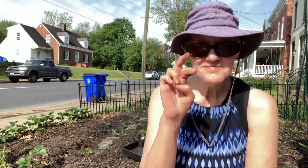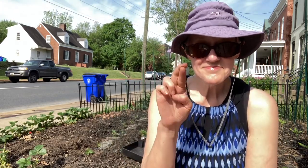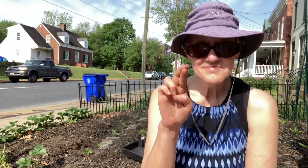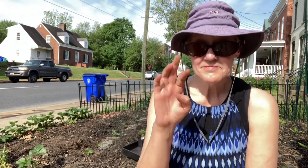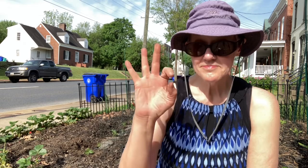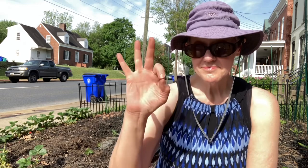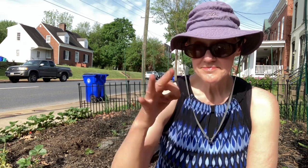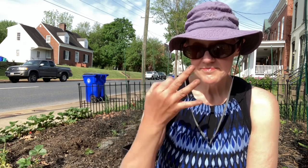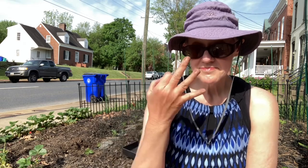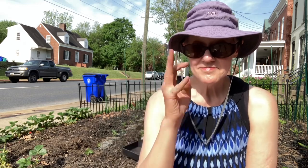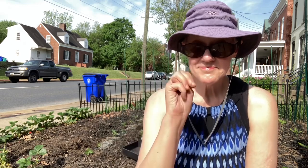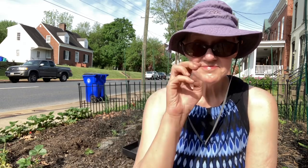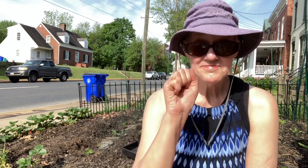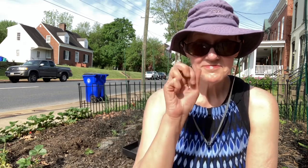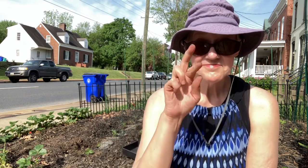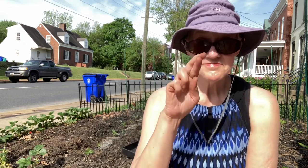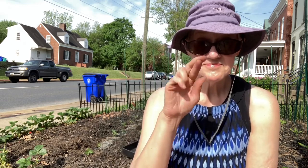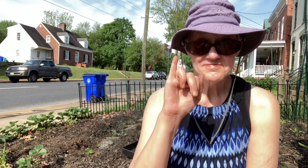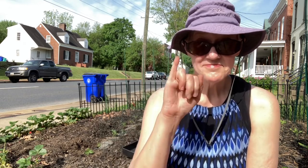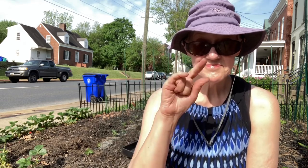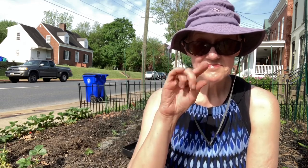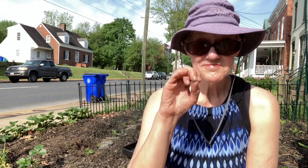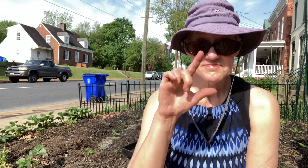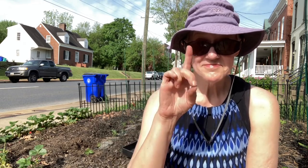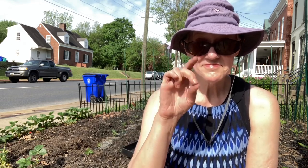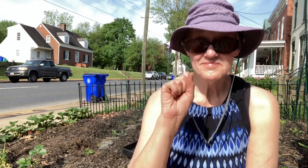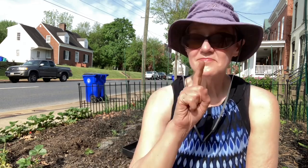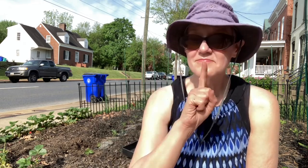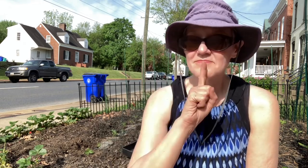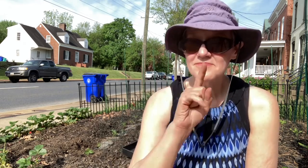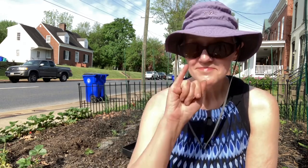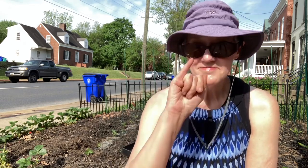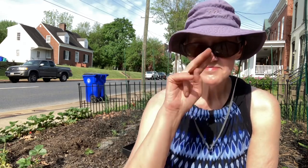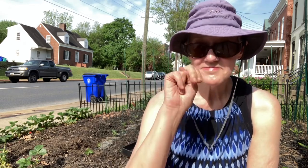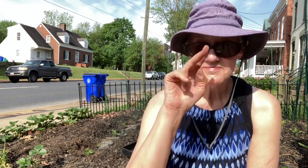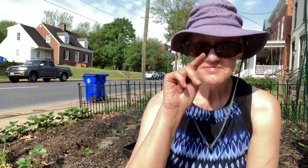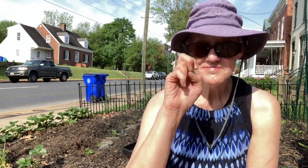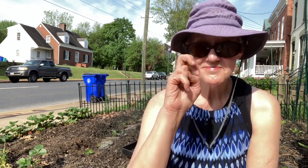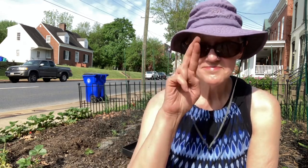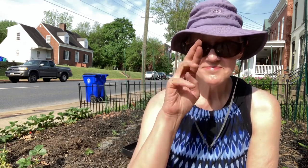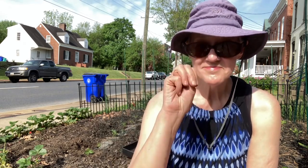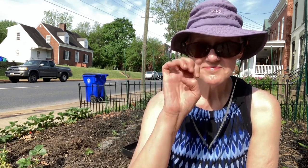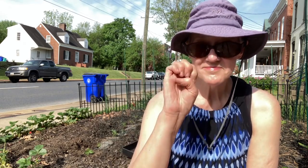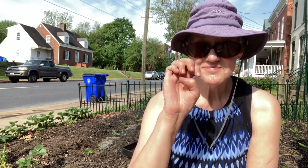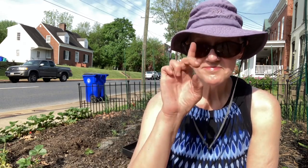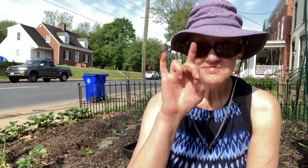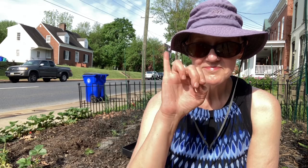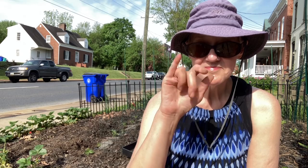border. Now French marigolds are an intermediate size.